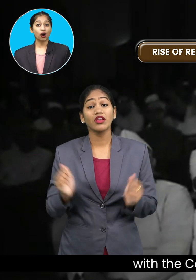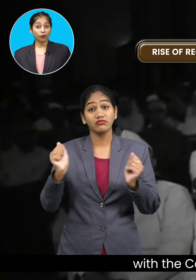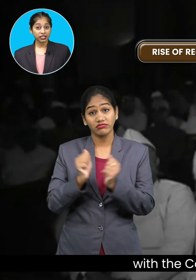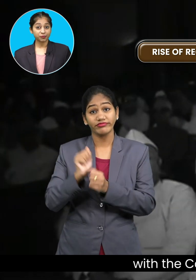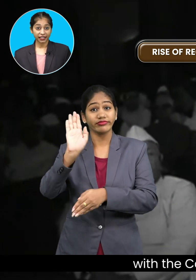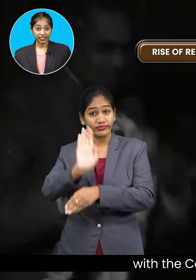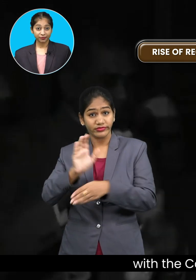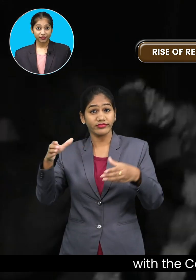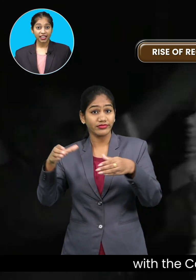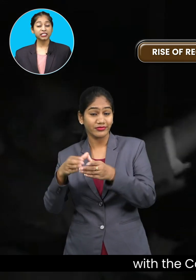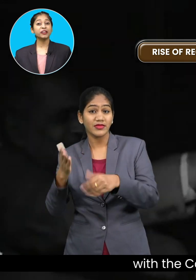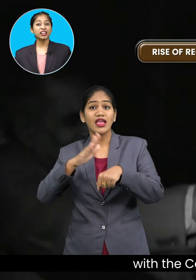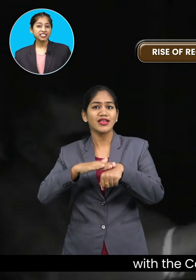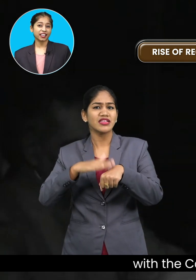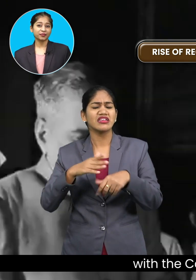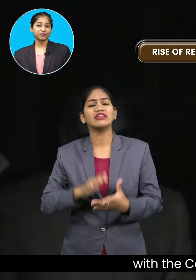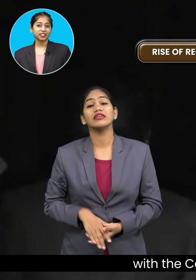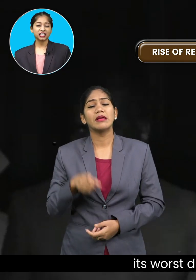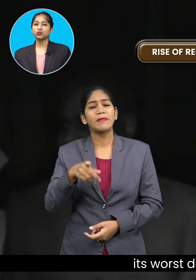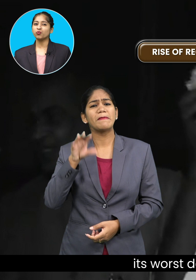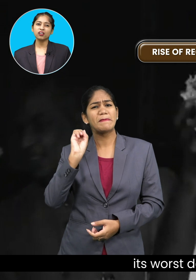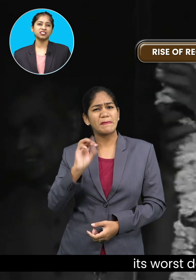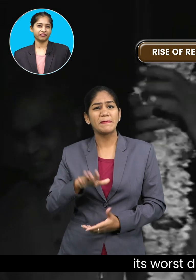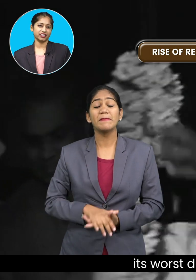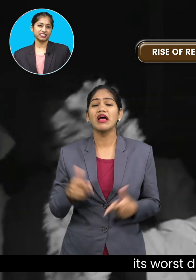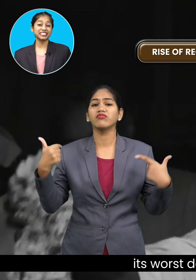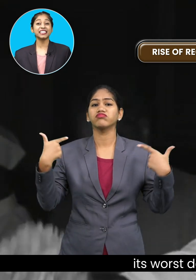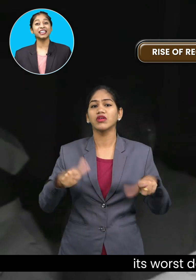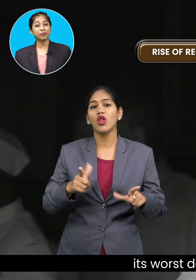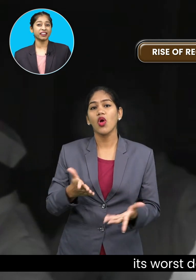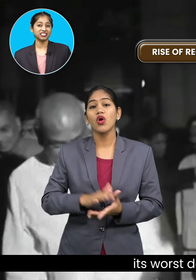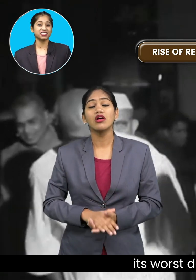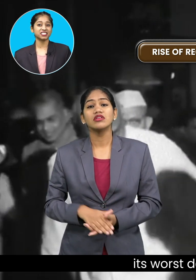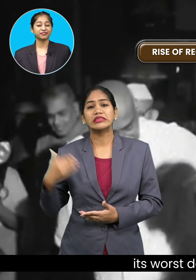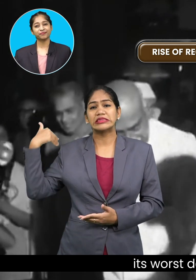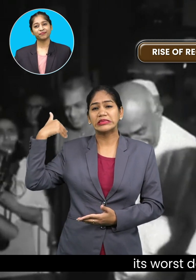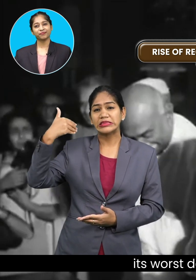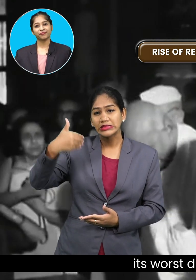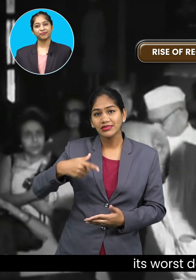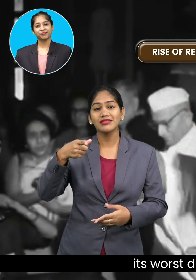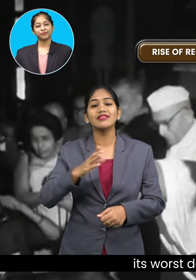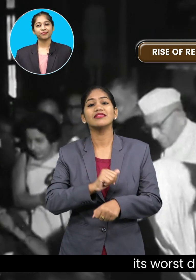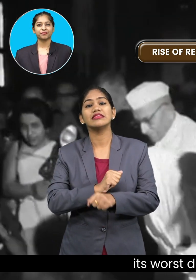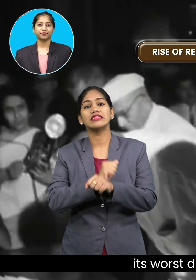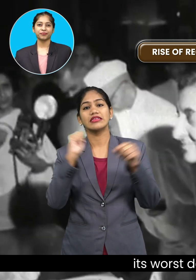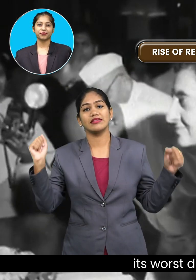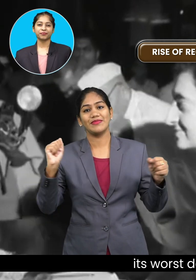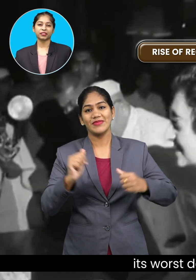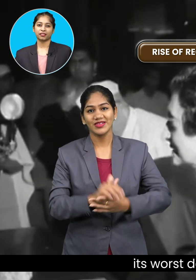with the Congress party experiencing its worst defeat since independence.